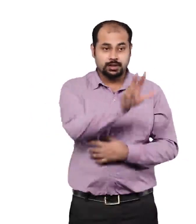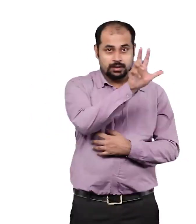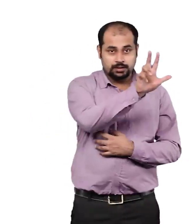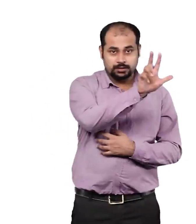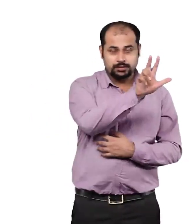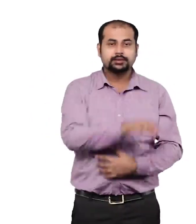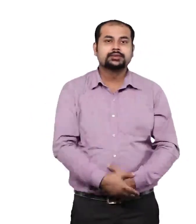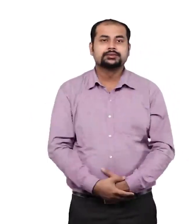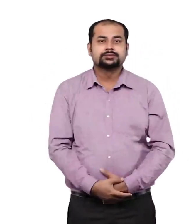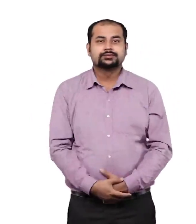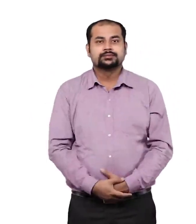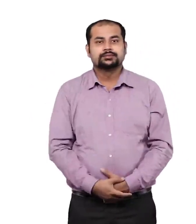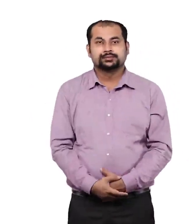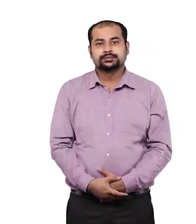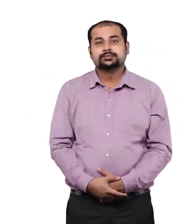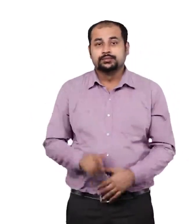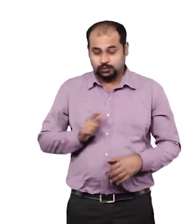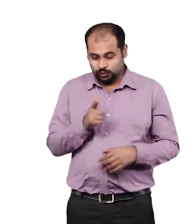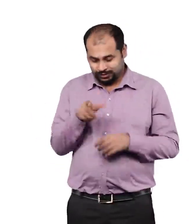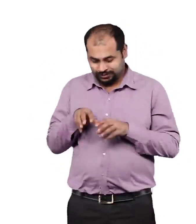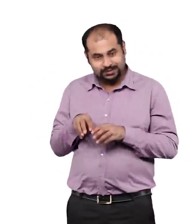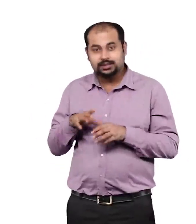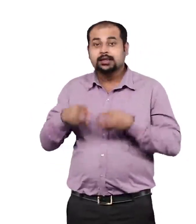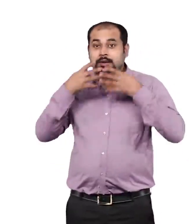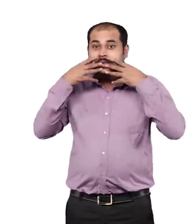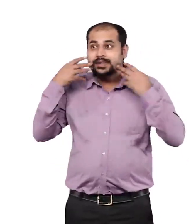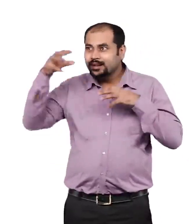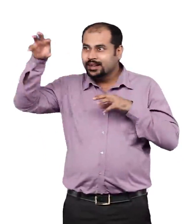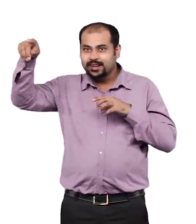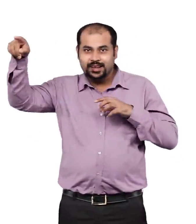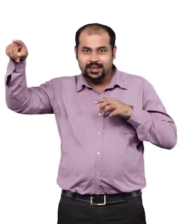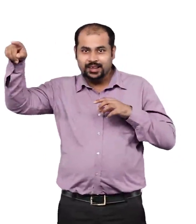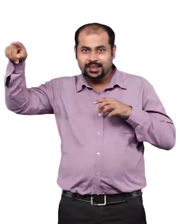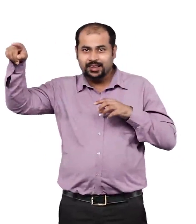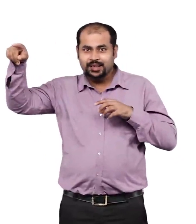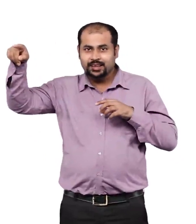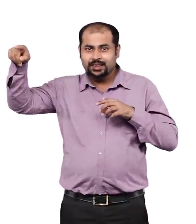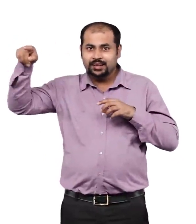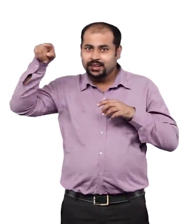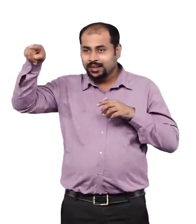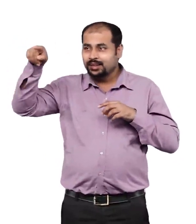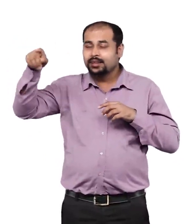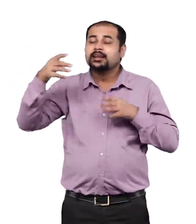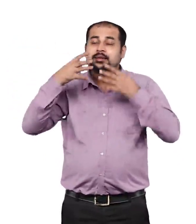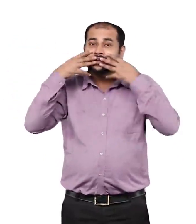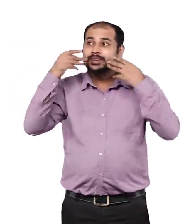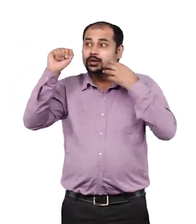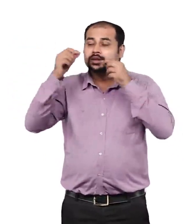Question 8. Who has longer whiskers, the rat or the cat?